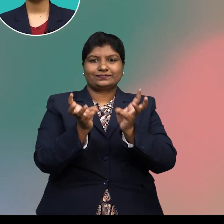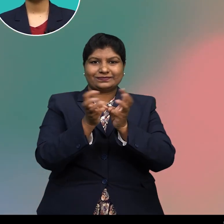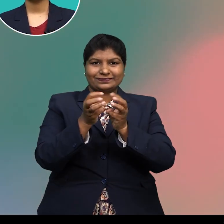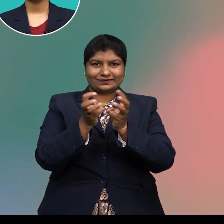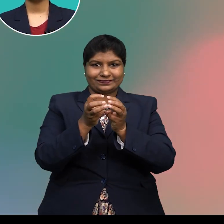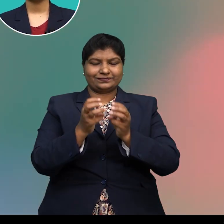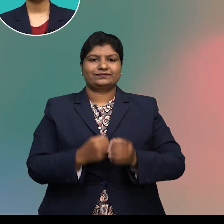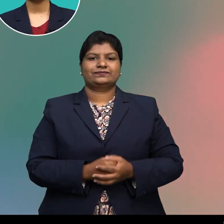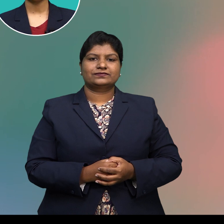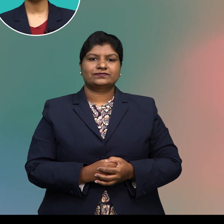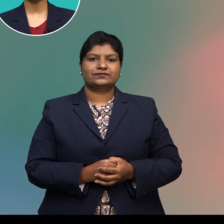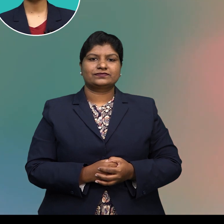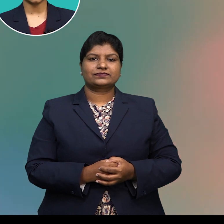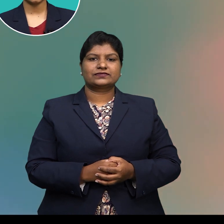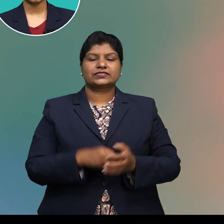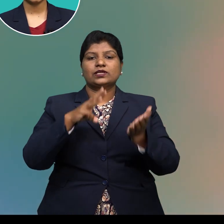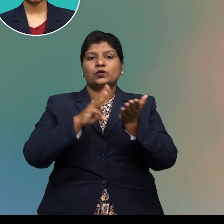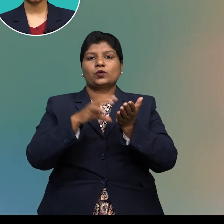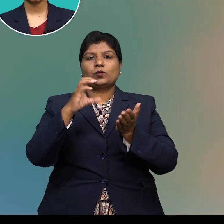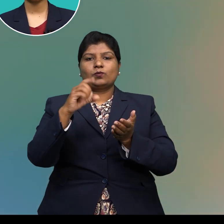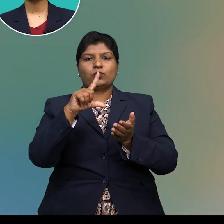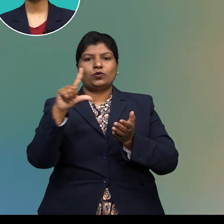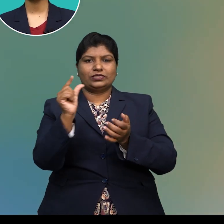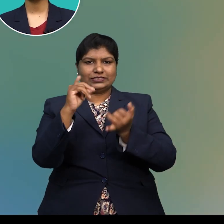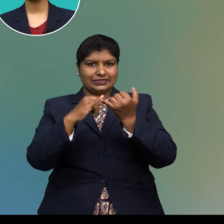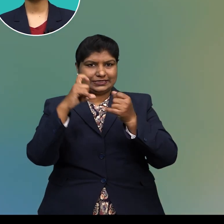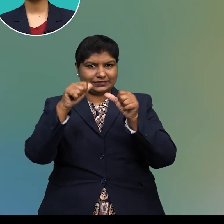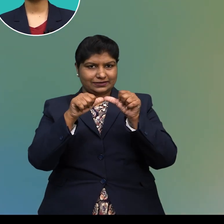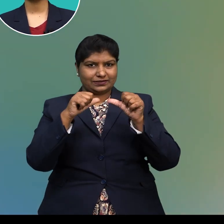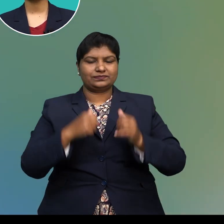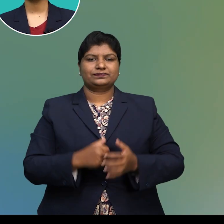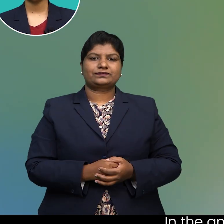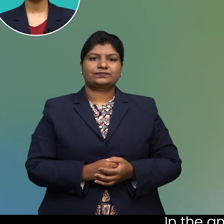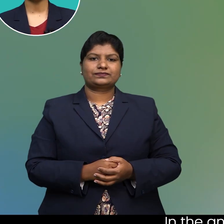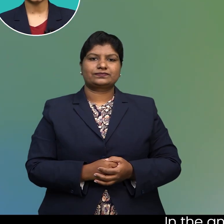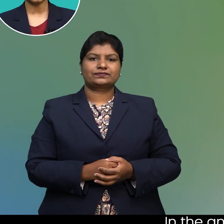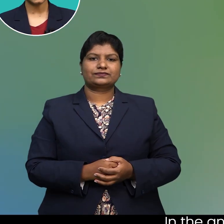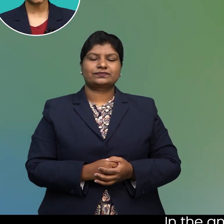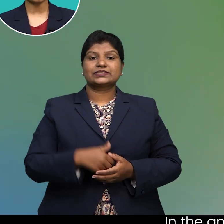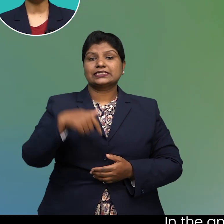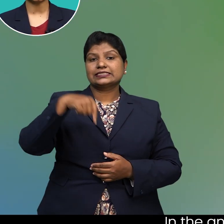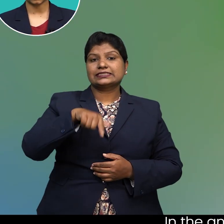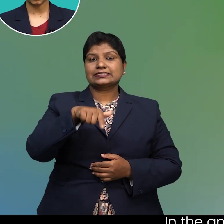Such as the worms causing elephantiasis,